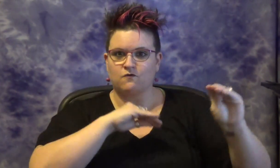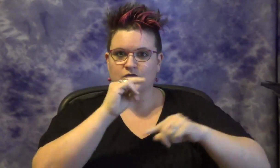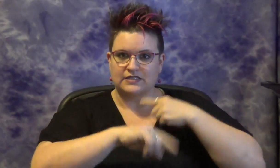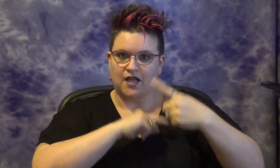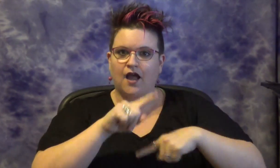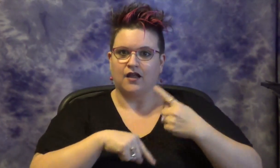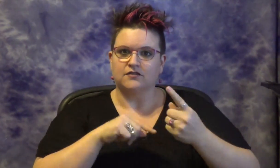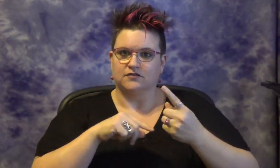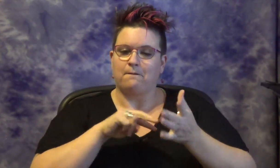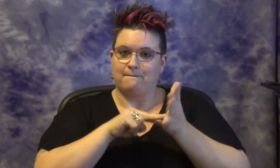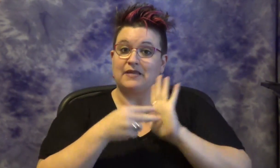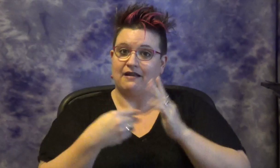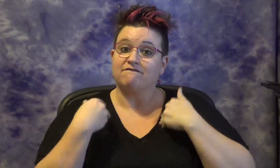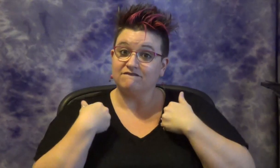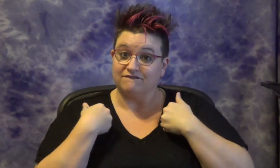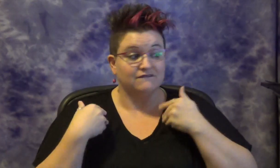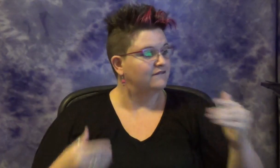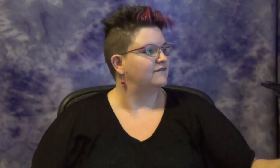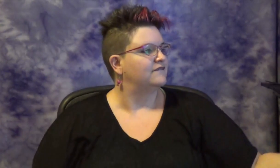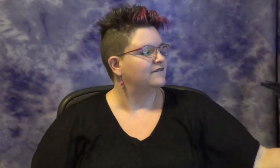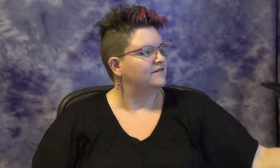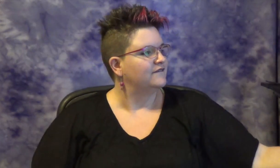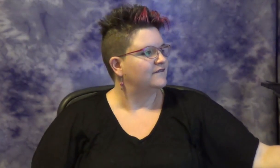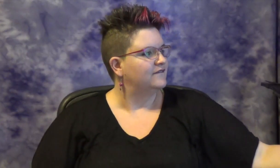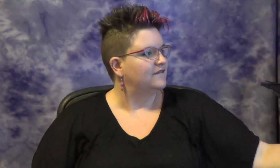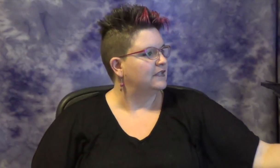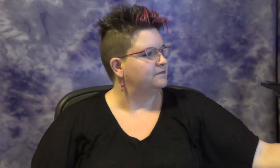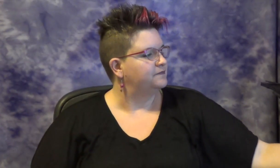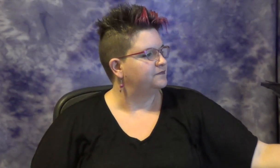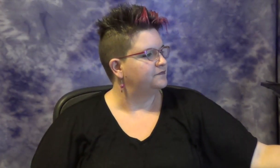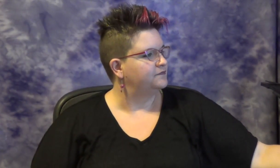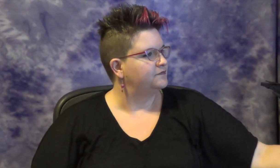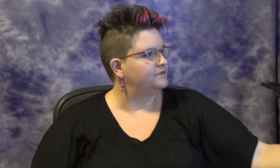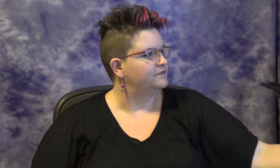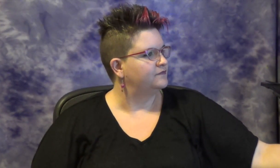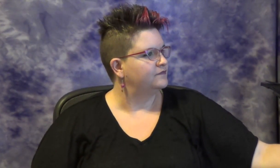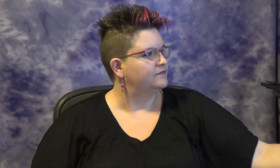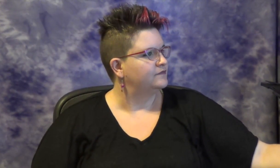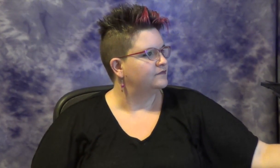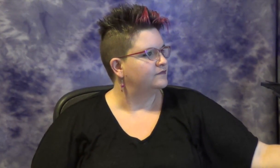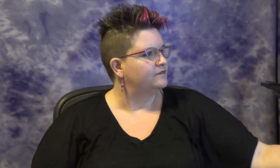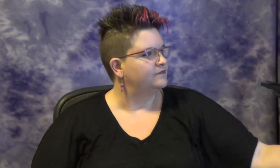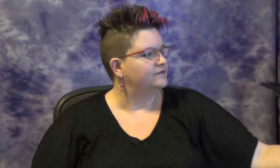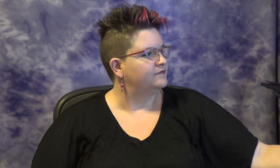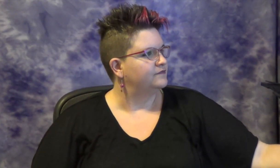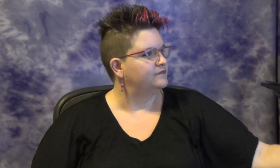is movement. Depending on how you move the word is what's going to change the meaning.